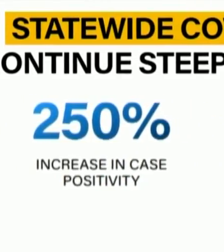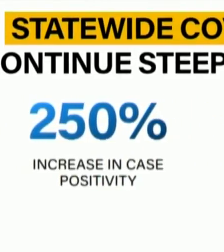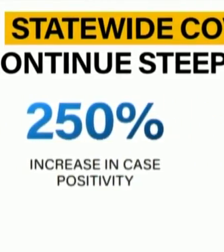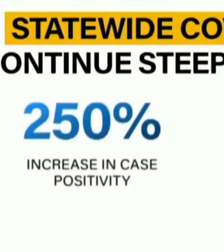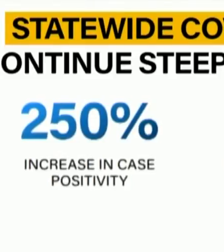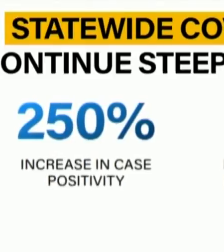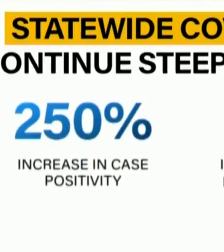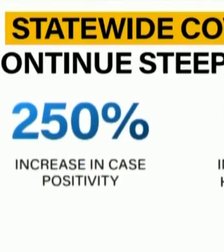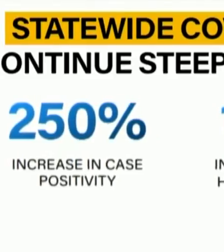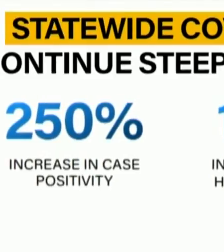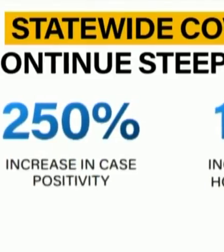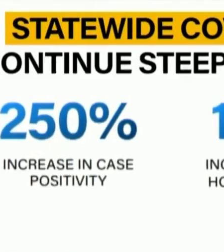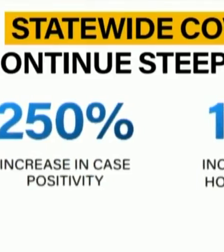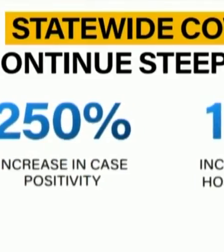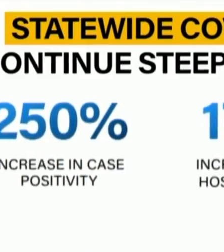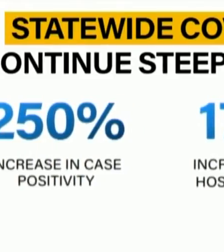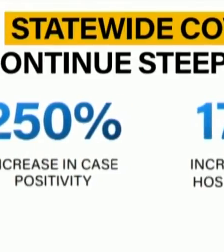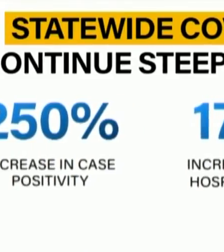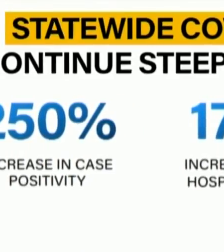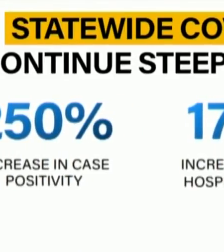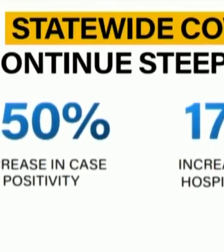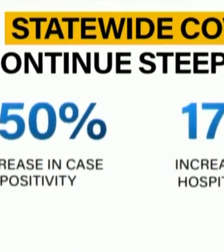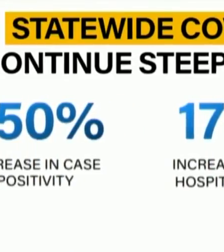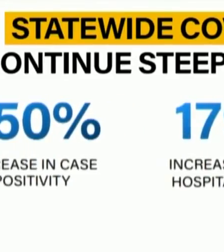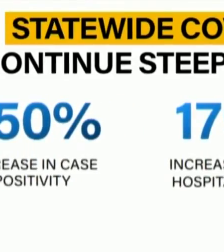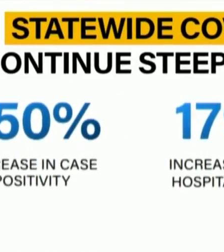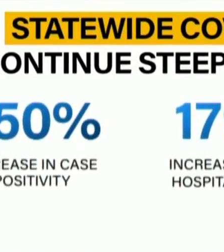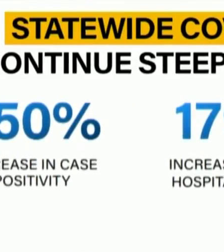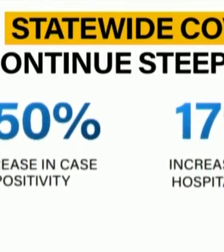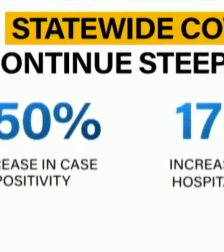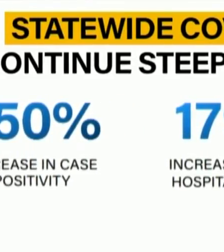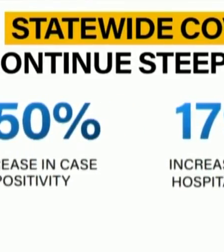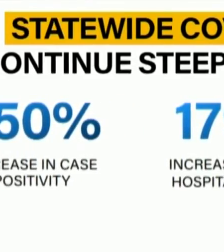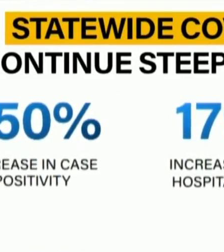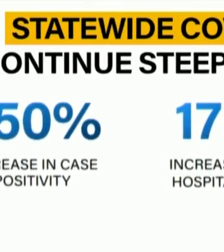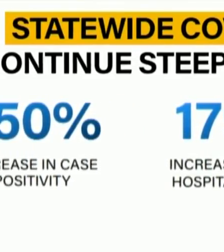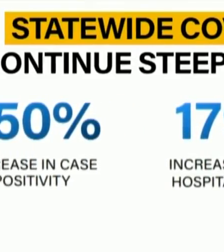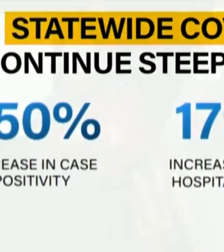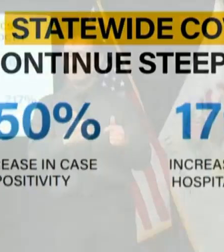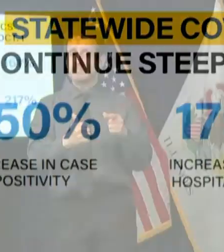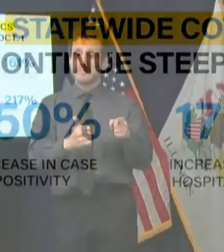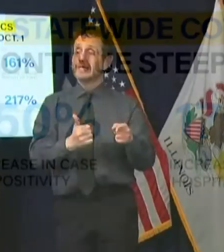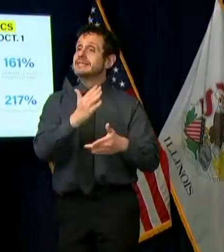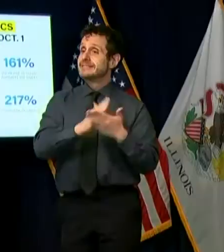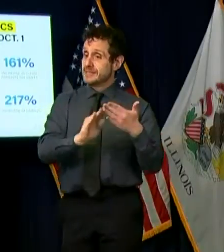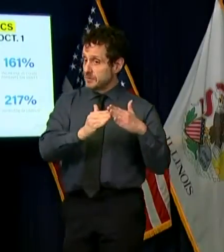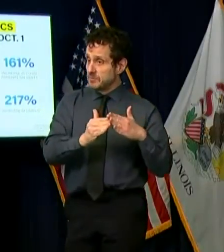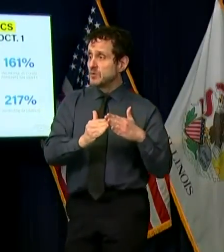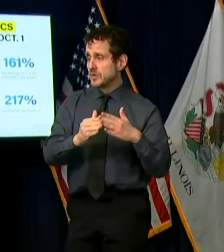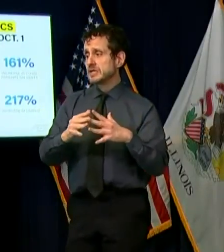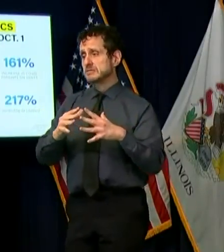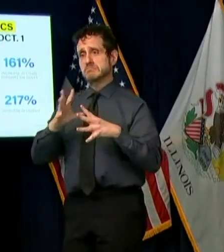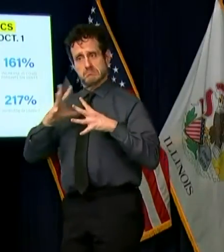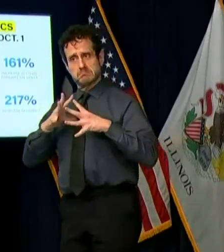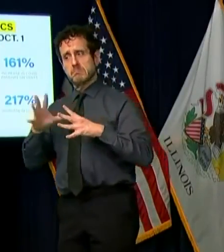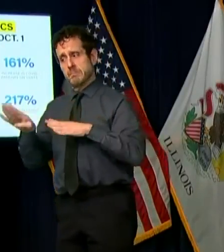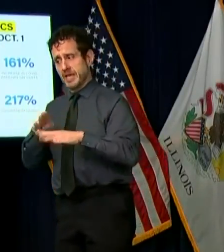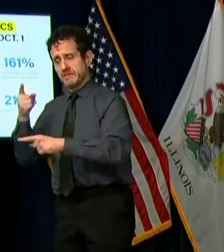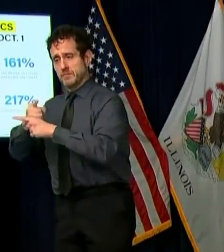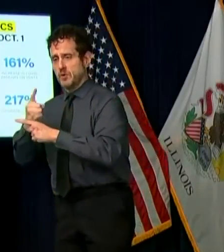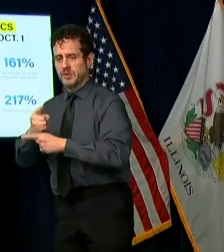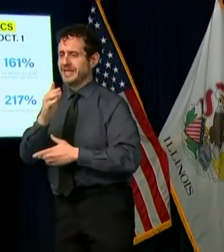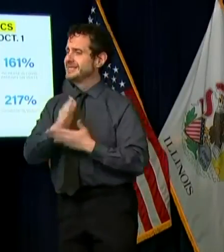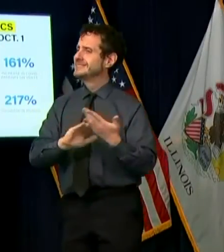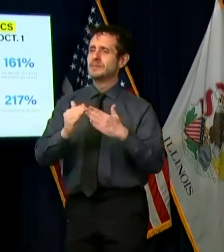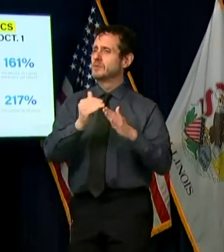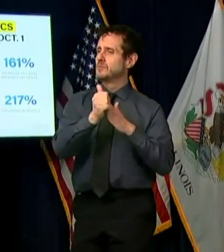warned today that it could become that way, as he feels there are a few options left. With many community leaders choosing not